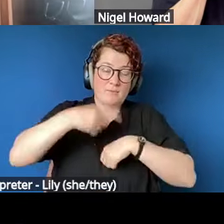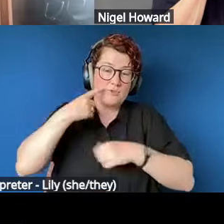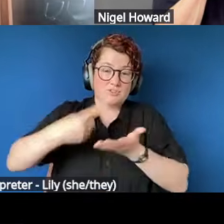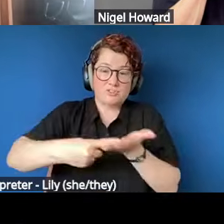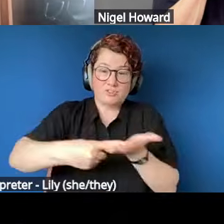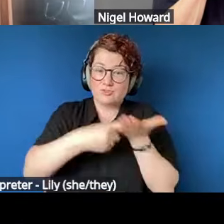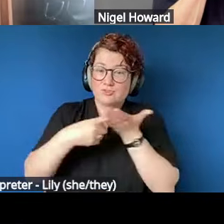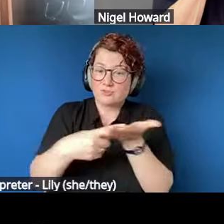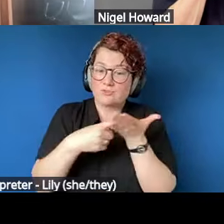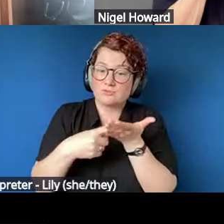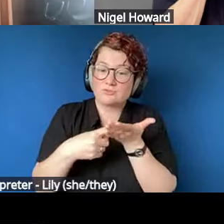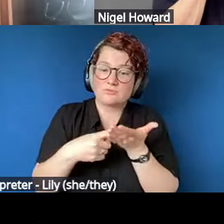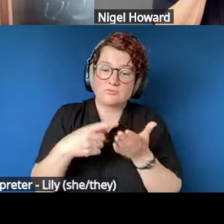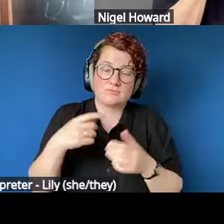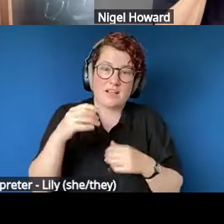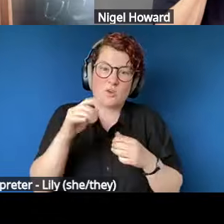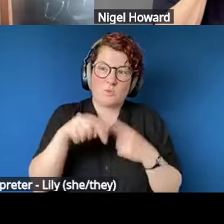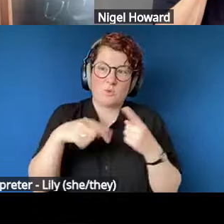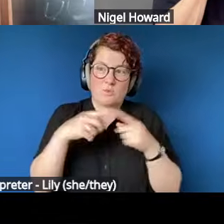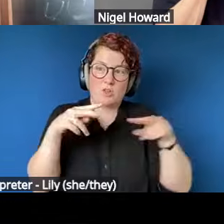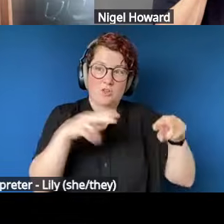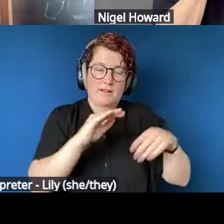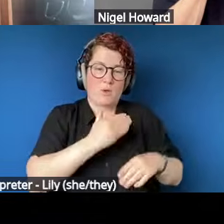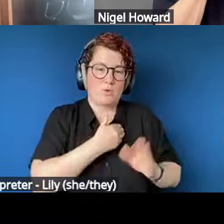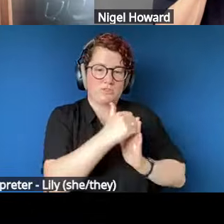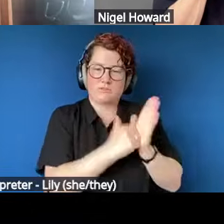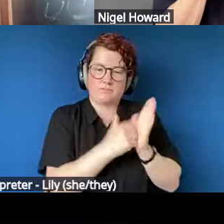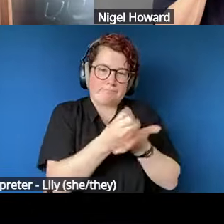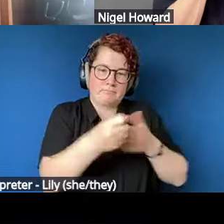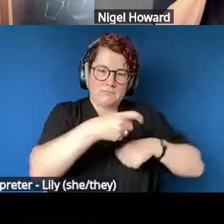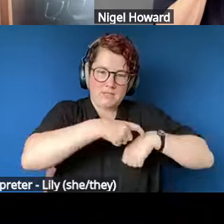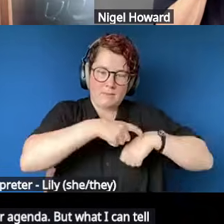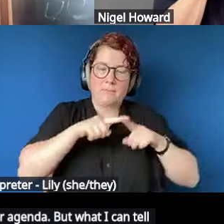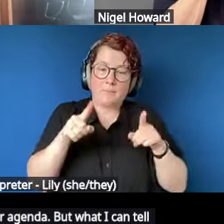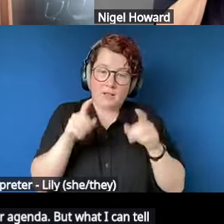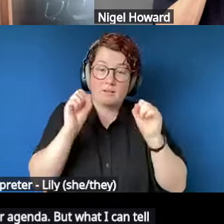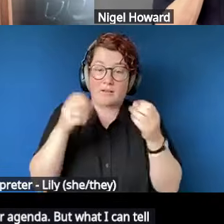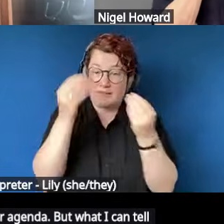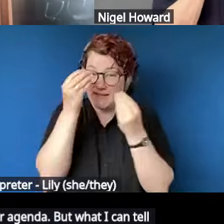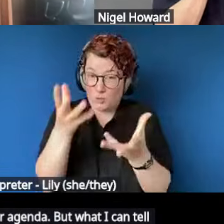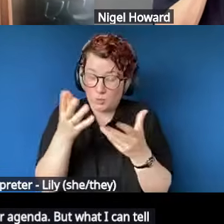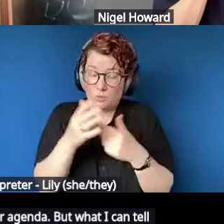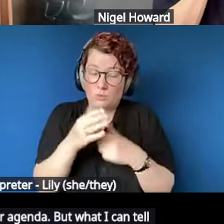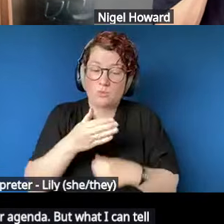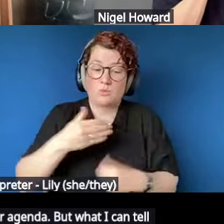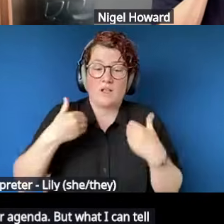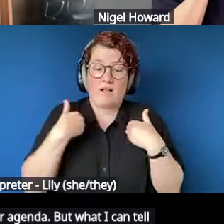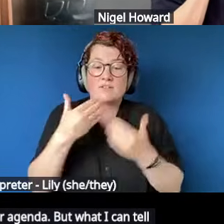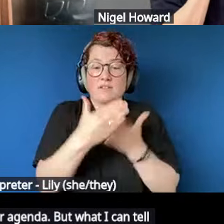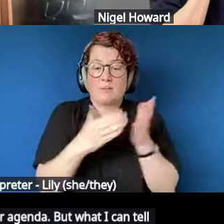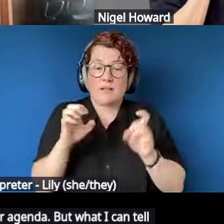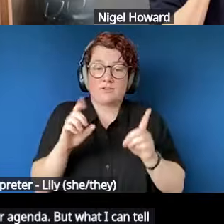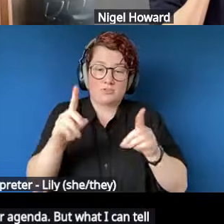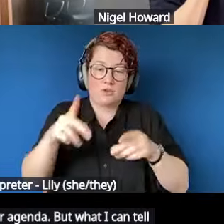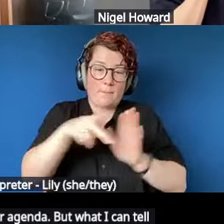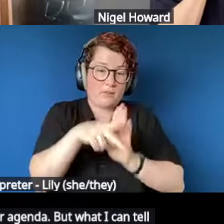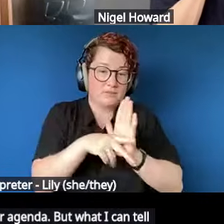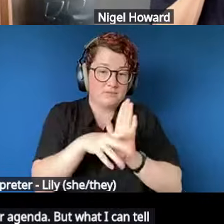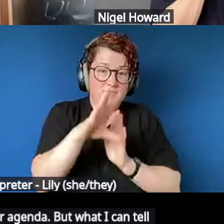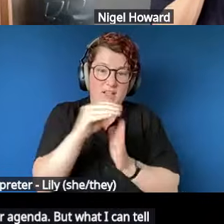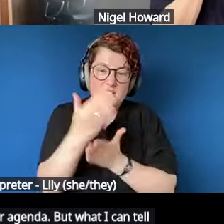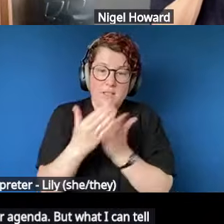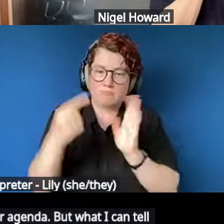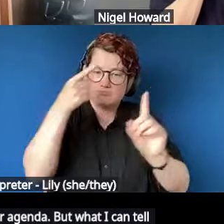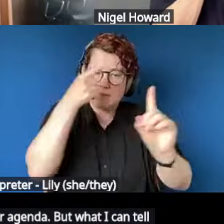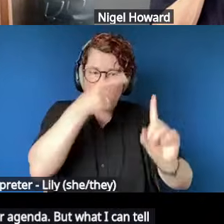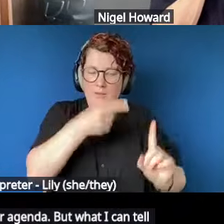this point in our agenda. But what I can tell you is that we do have some education policy and directions standing committees